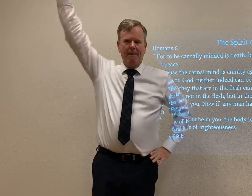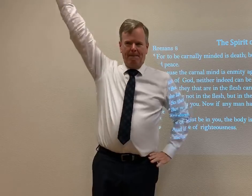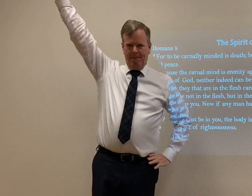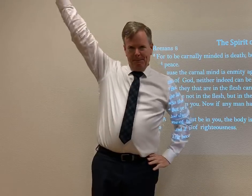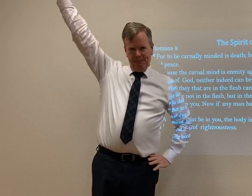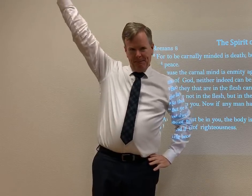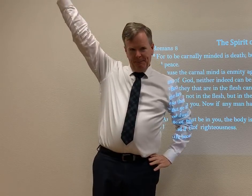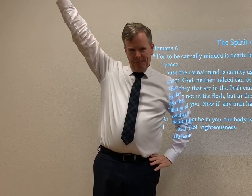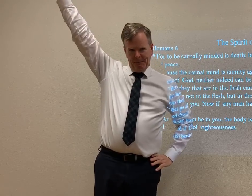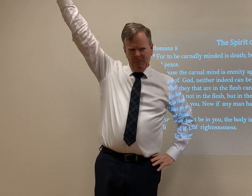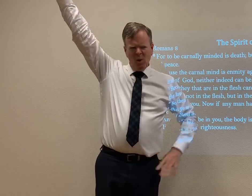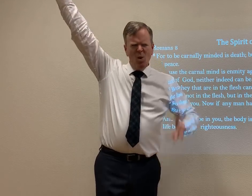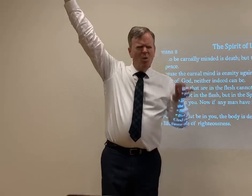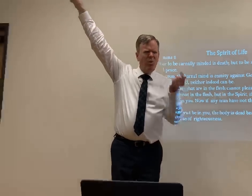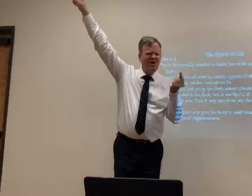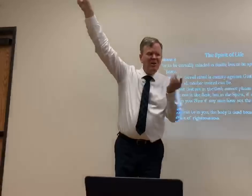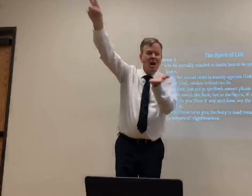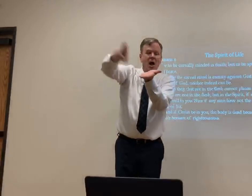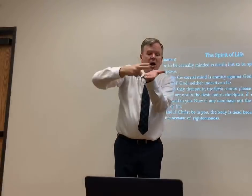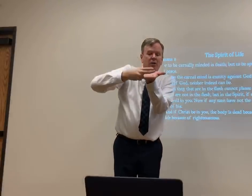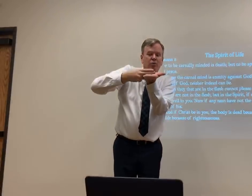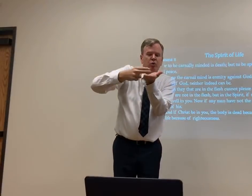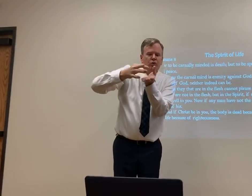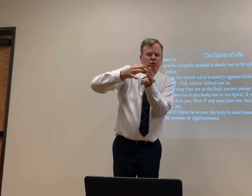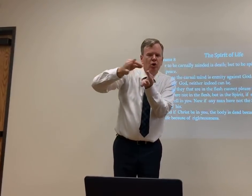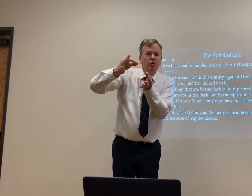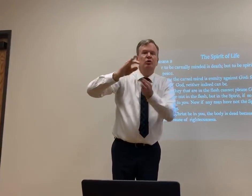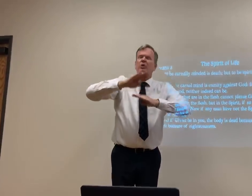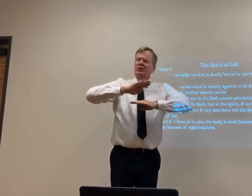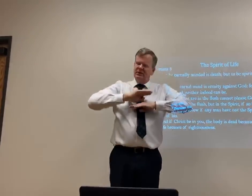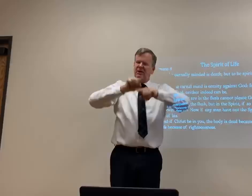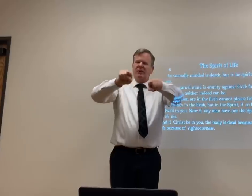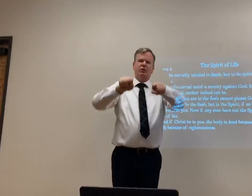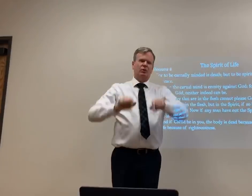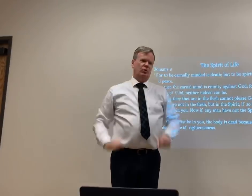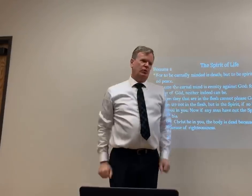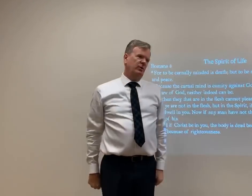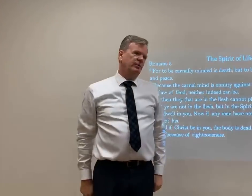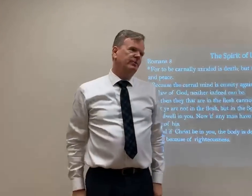us forever except for God. The Holy Ghost will satisfy you.